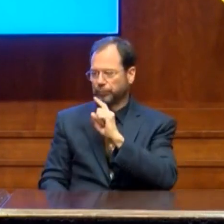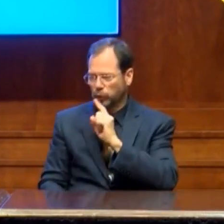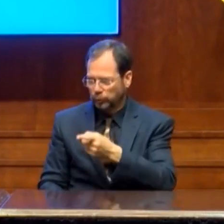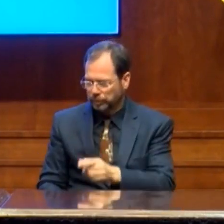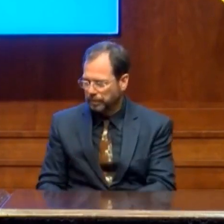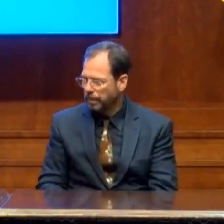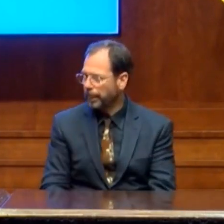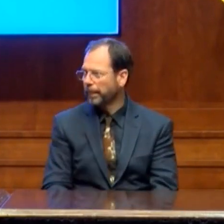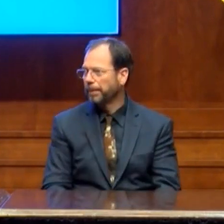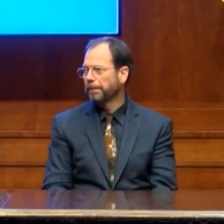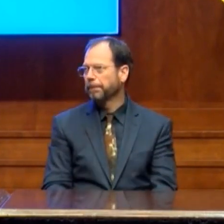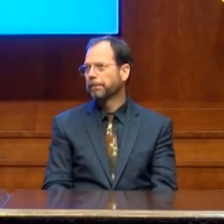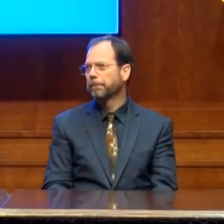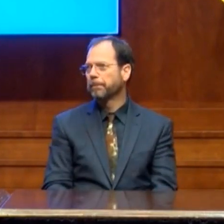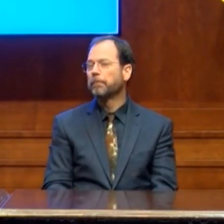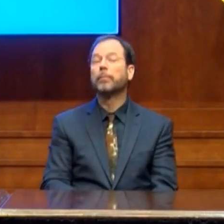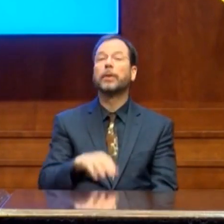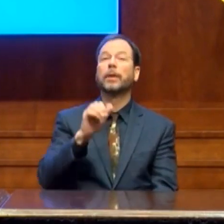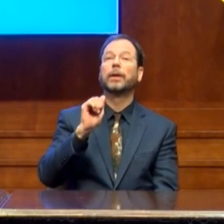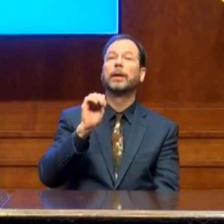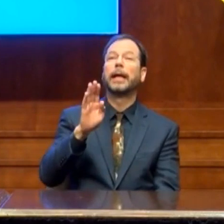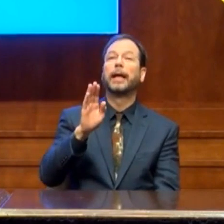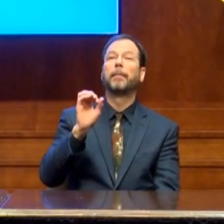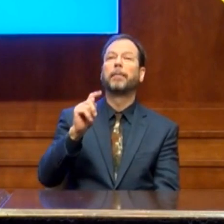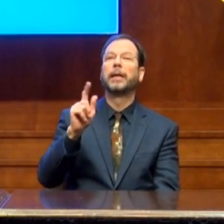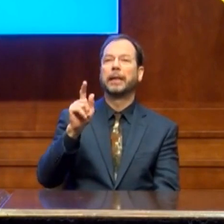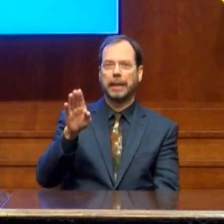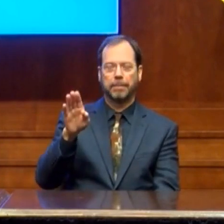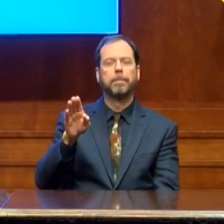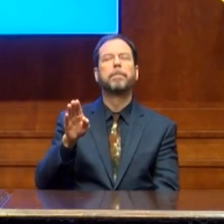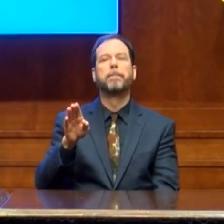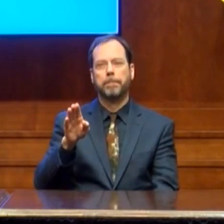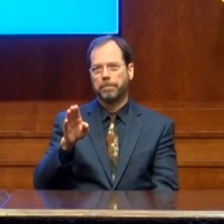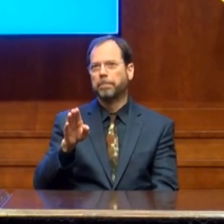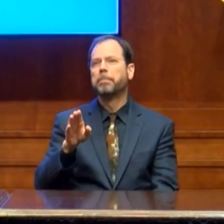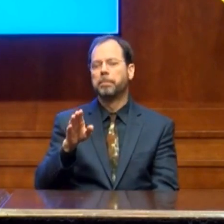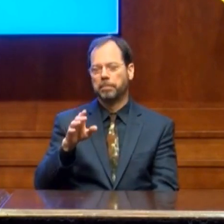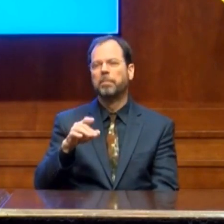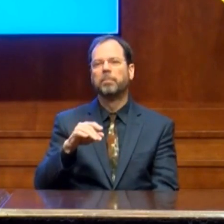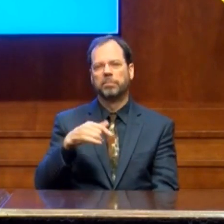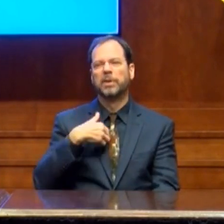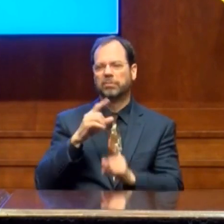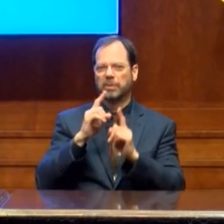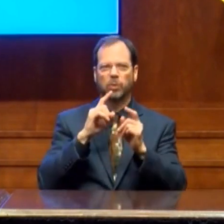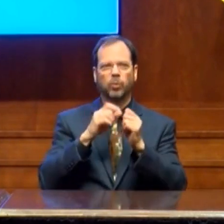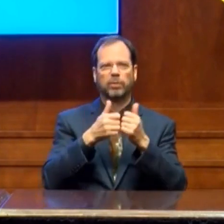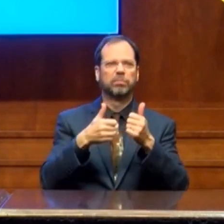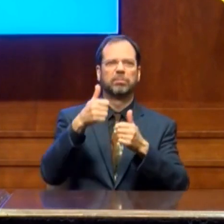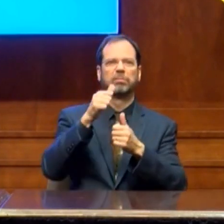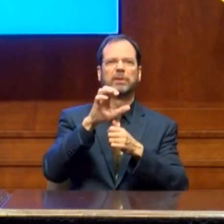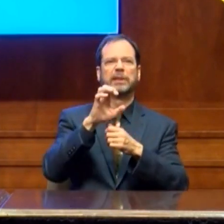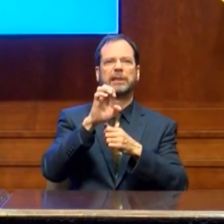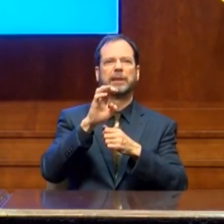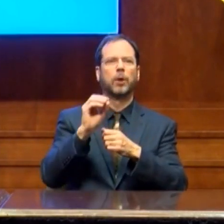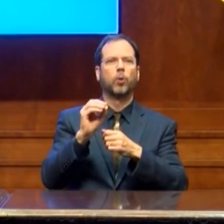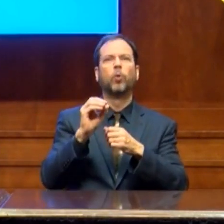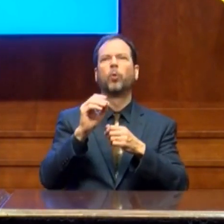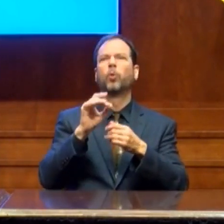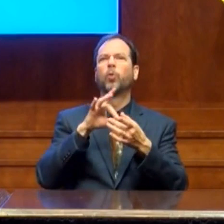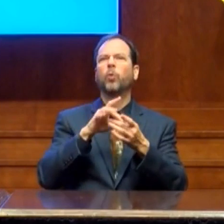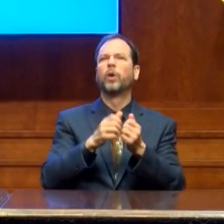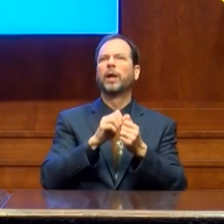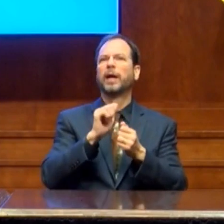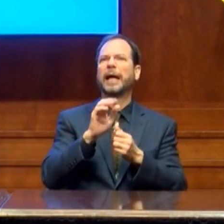So first, with regard to the Abbott Labs, they are going out. I've spoken to the CEO of Abbott Labs about